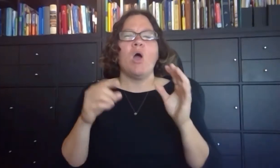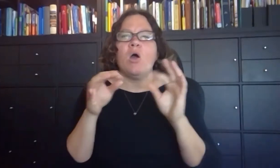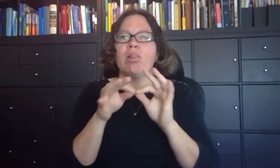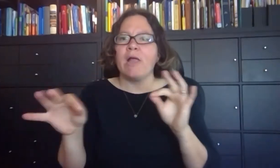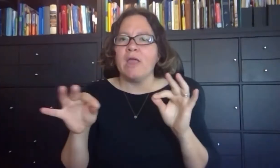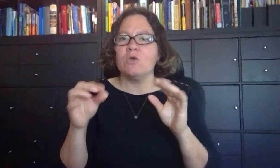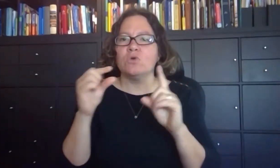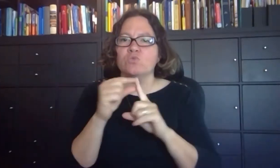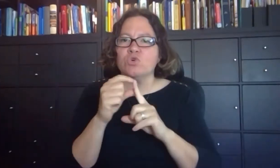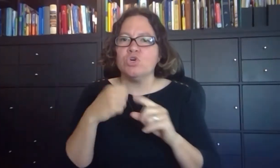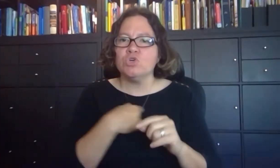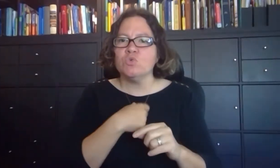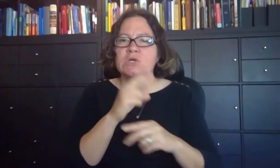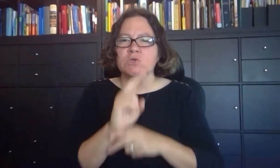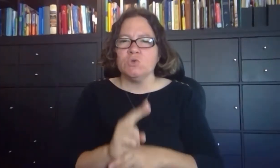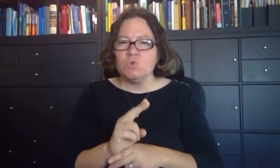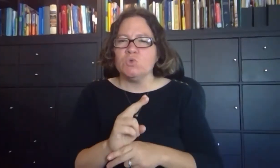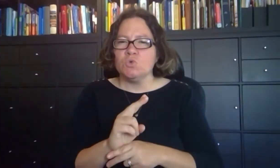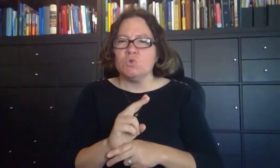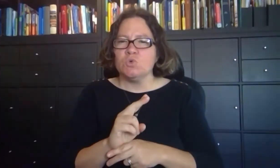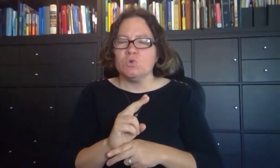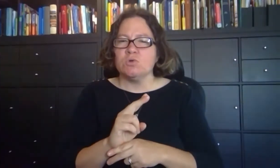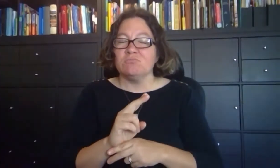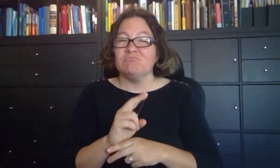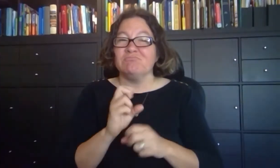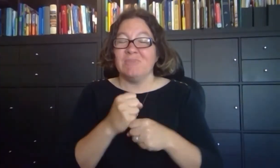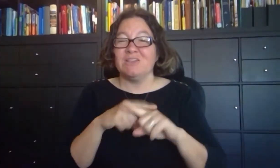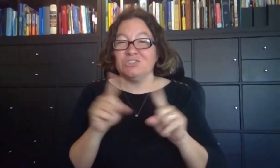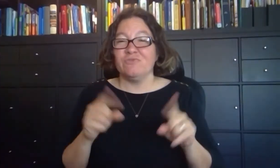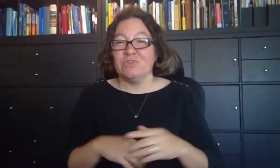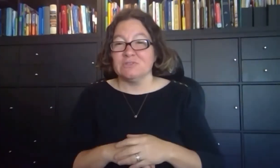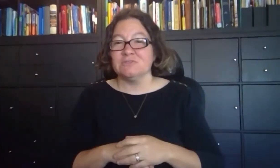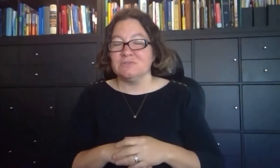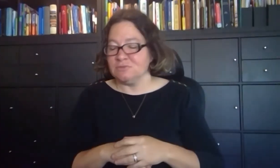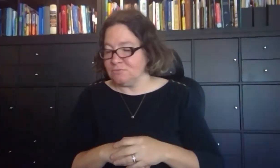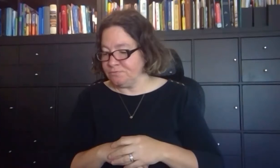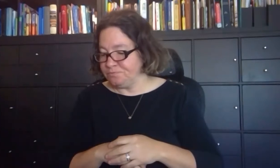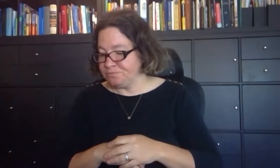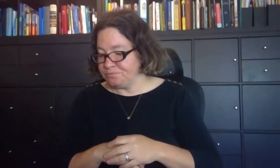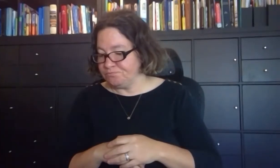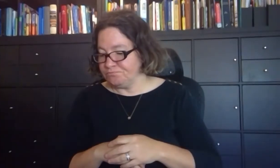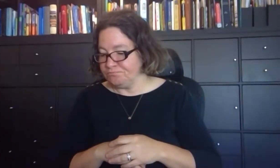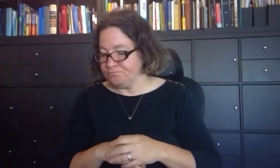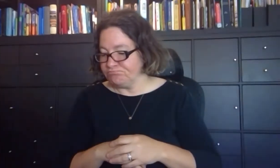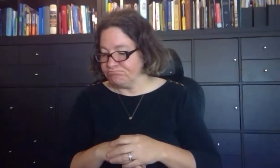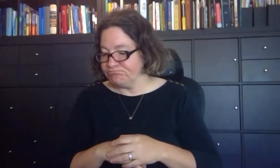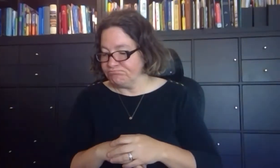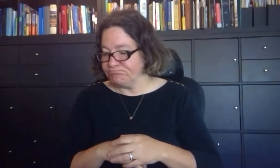So this really makes me think about how what we talk about really matters. What we